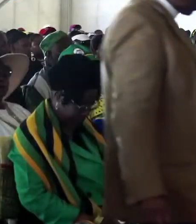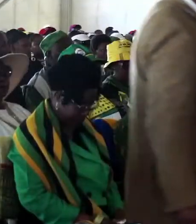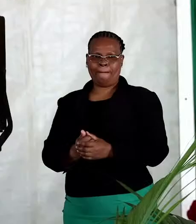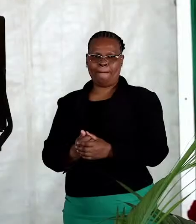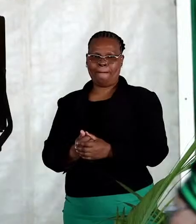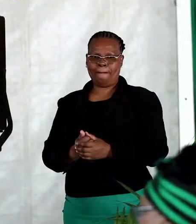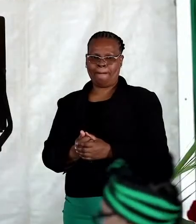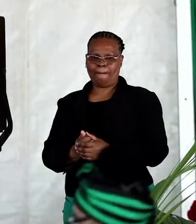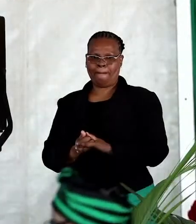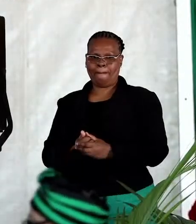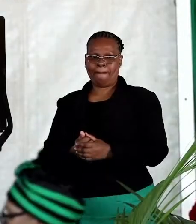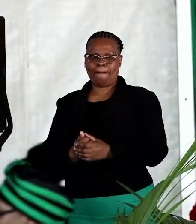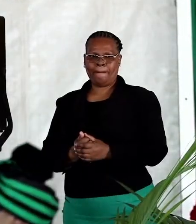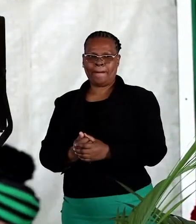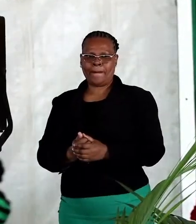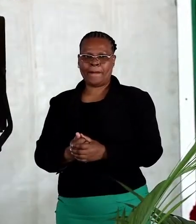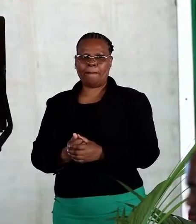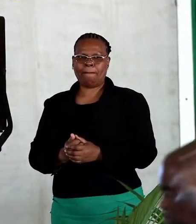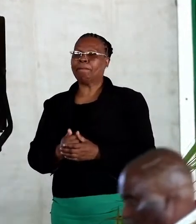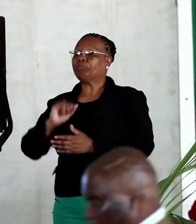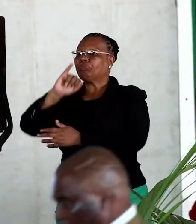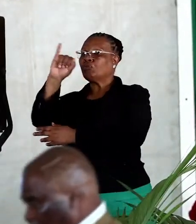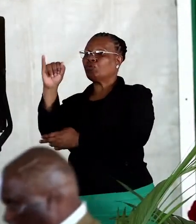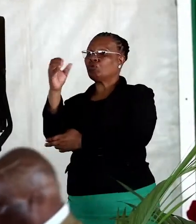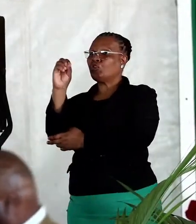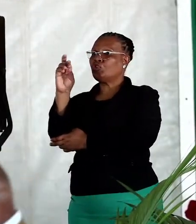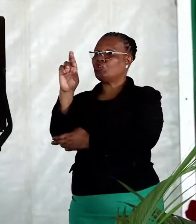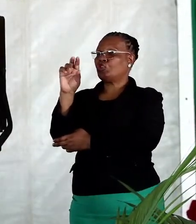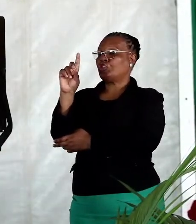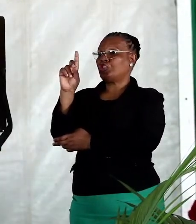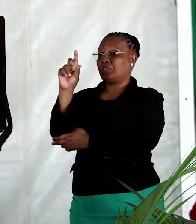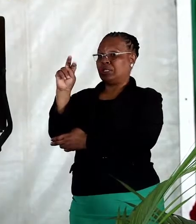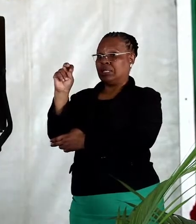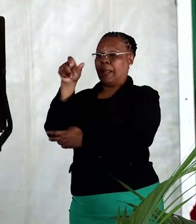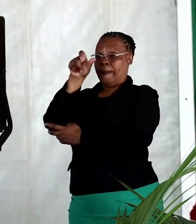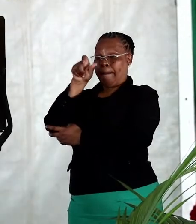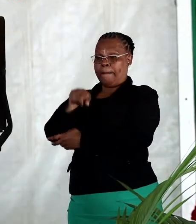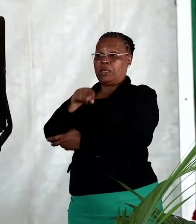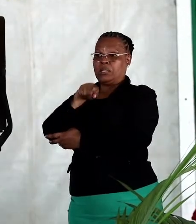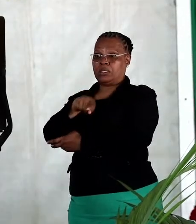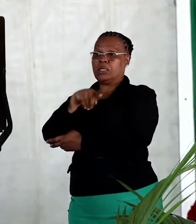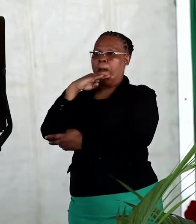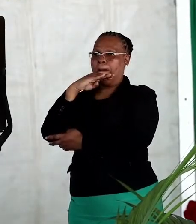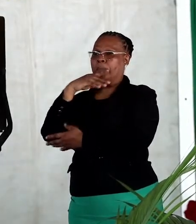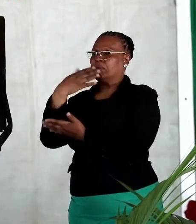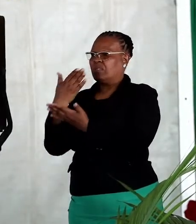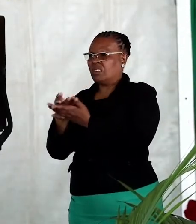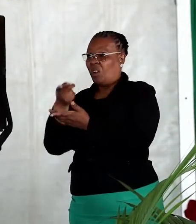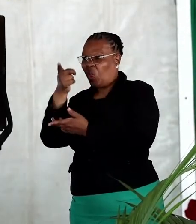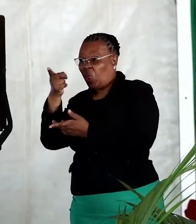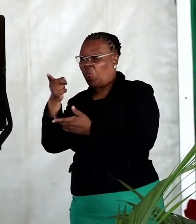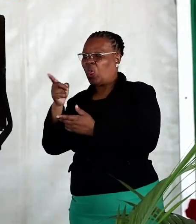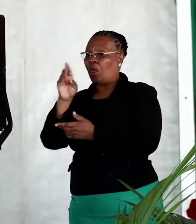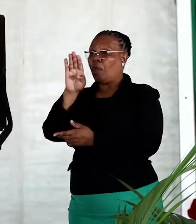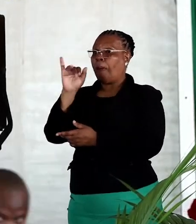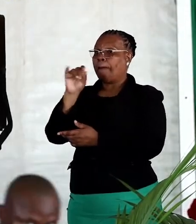As we reflect on the words of Comrade Paolo Jordan, who rightfully characterized the Bhisho Massacre as